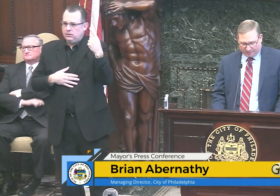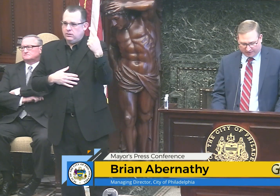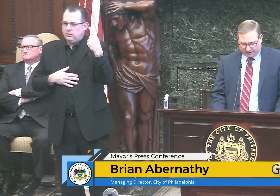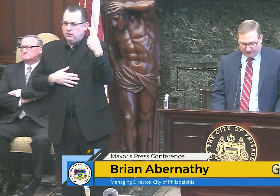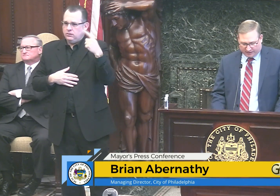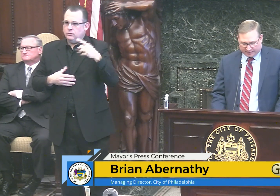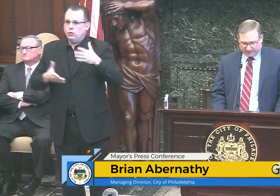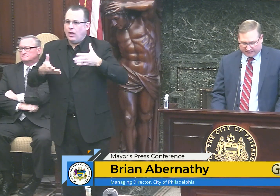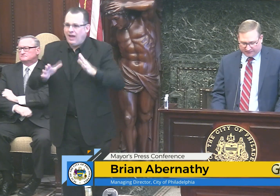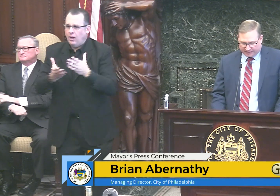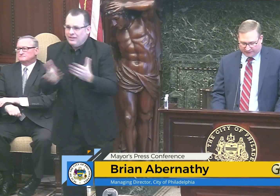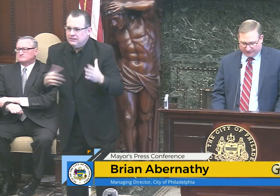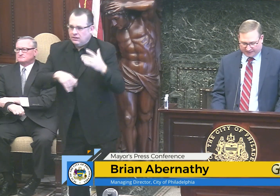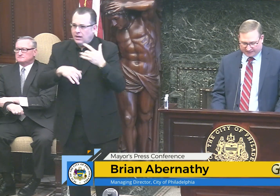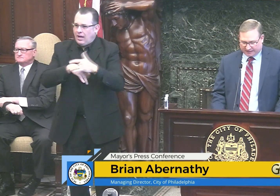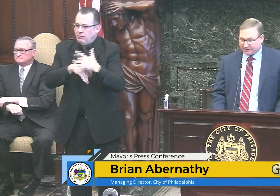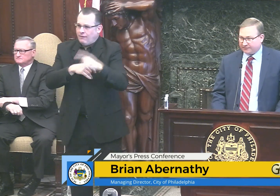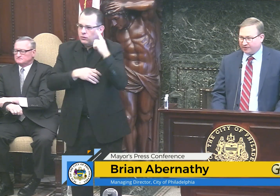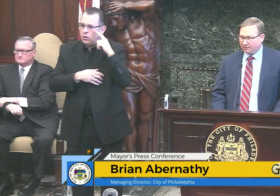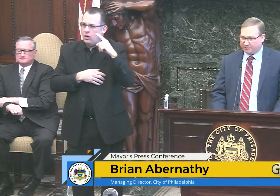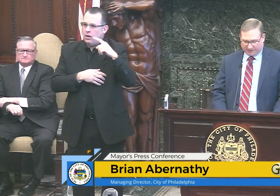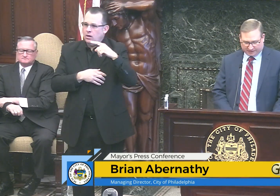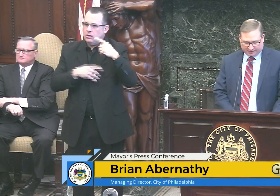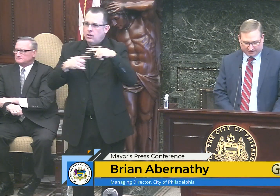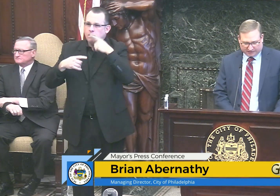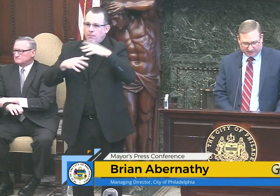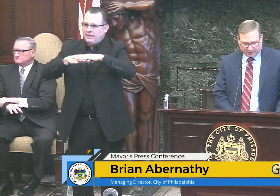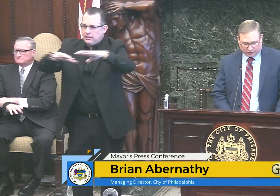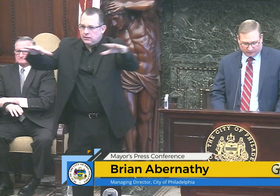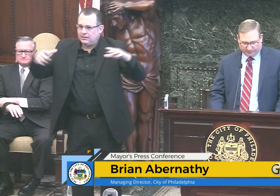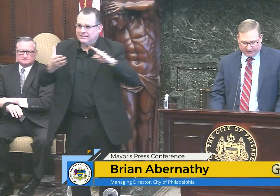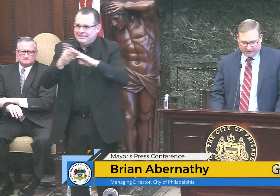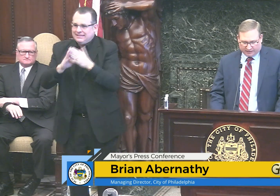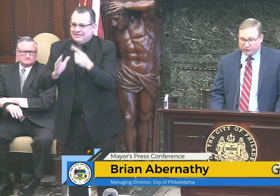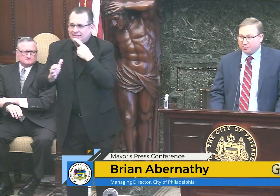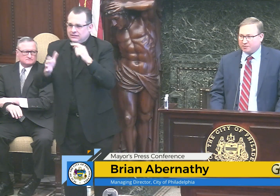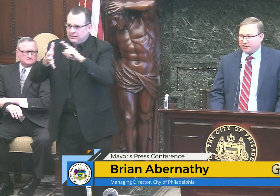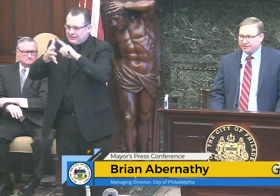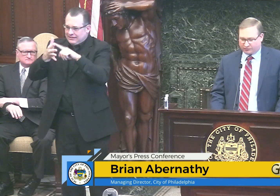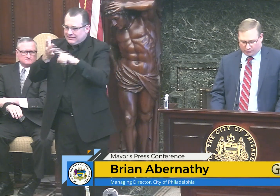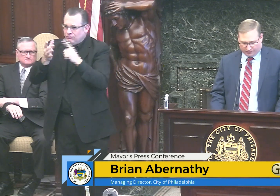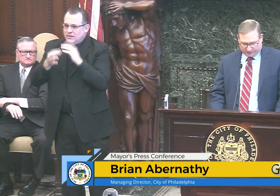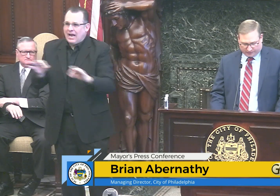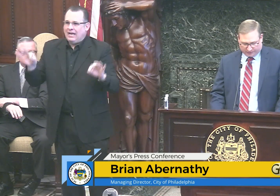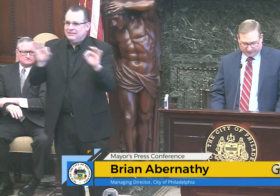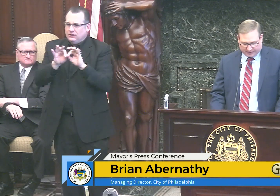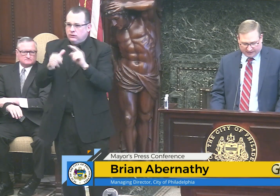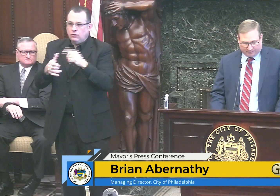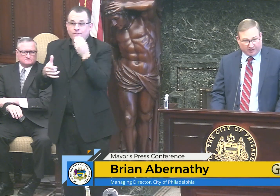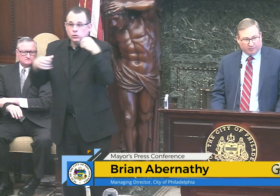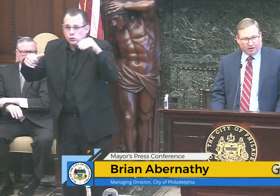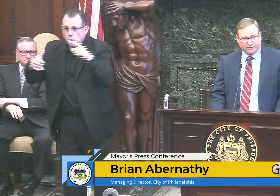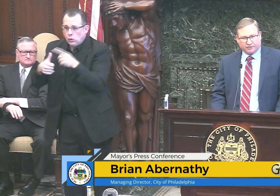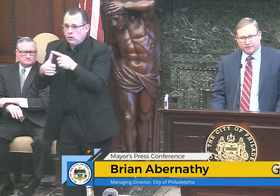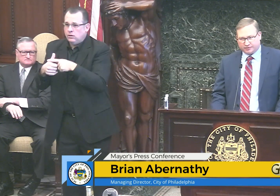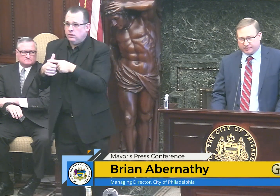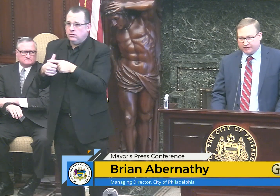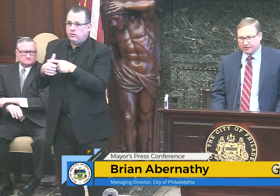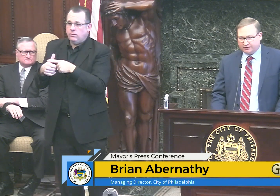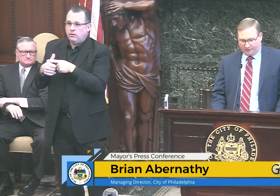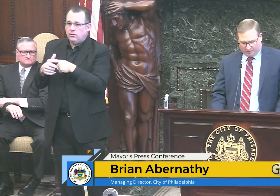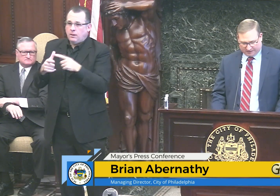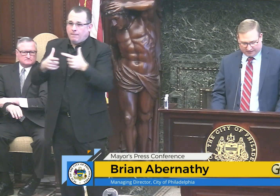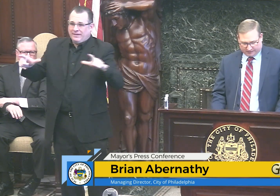to the public, the City of Philadelphia designates the following businesses as essential: supermarkets and grocery stores, big box